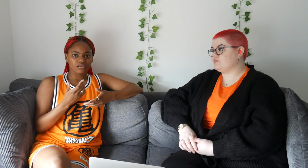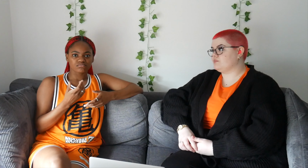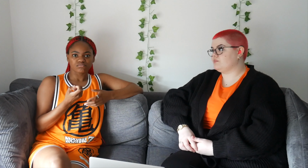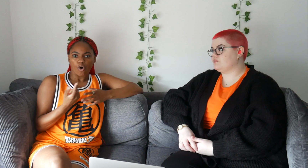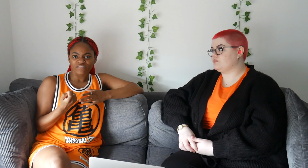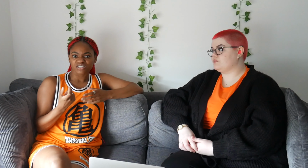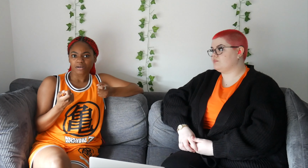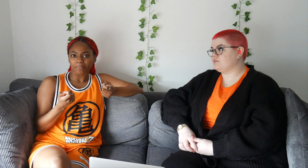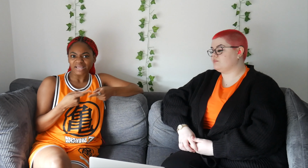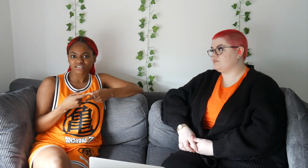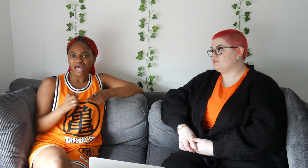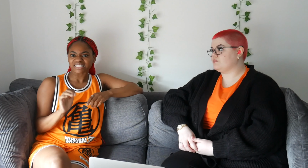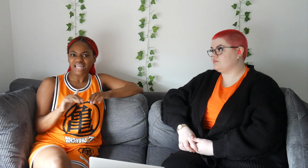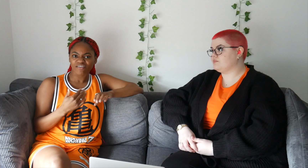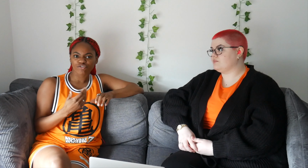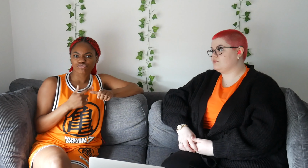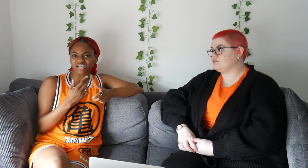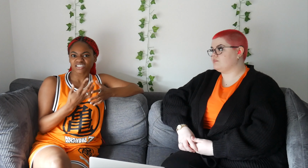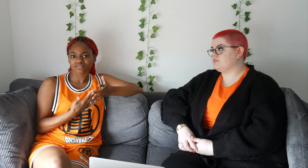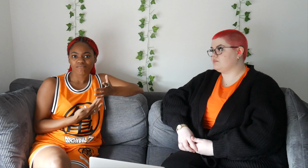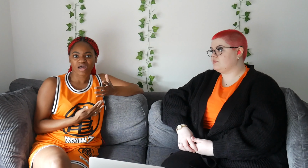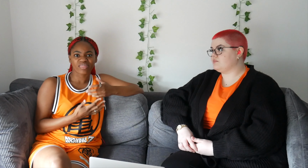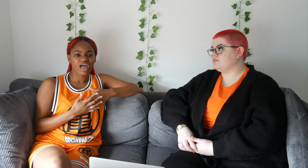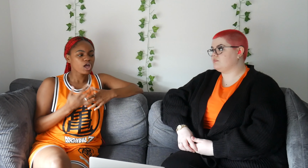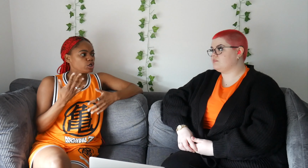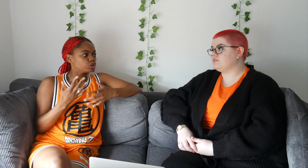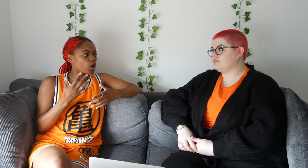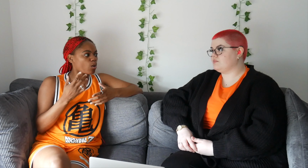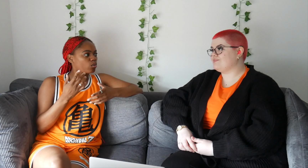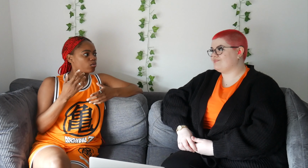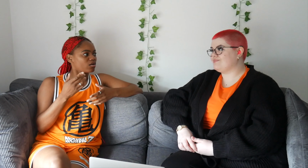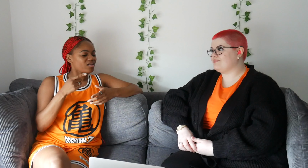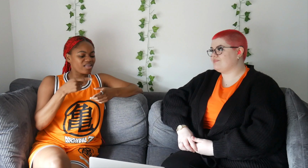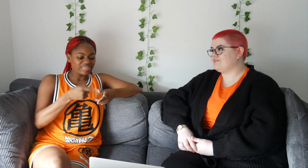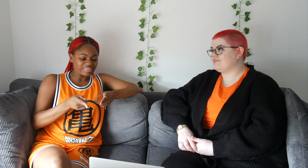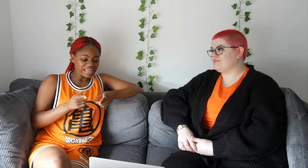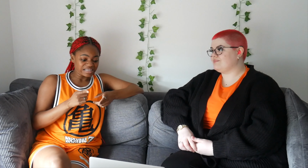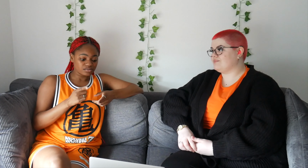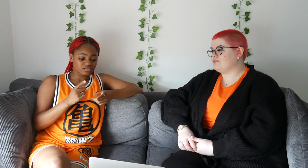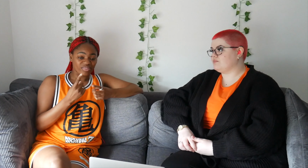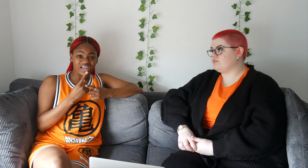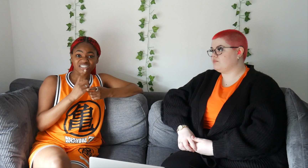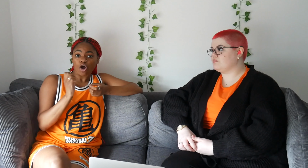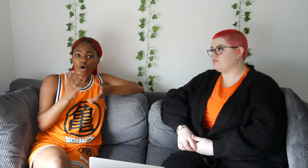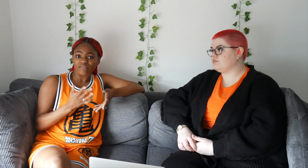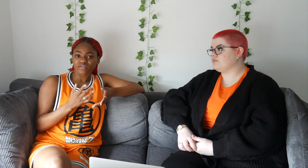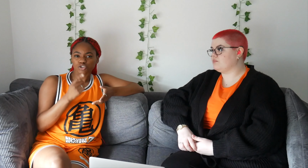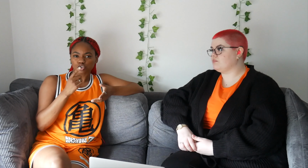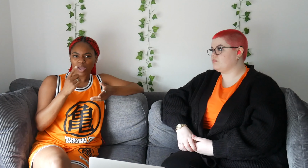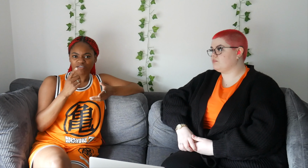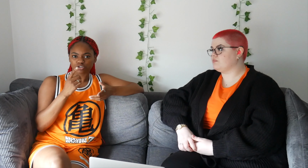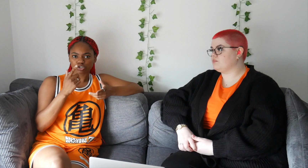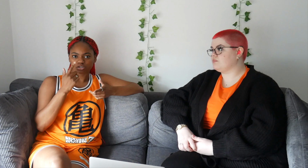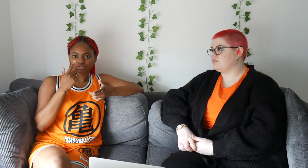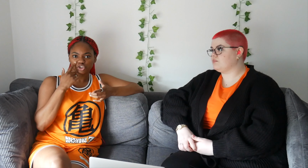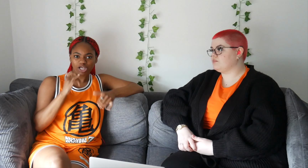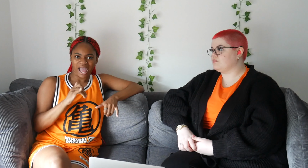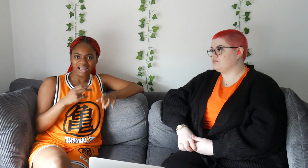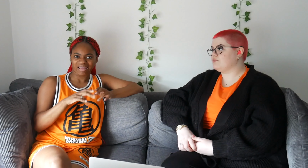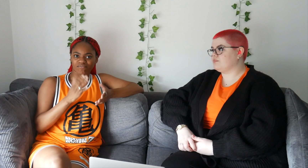moment, often missing deliveries and stuff like that. So these accessible devices that are offered, you have to check